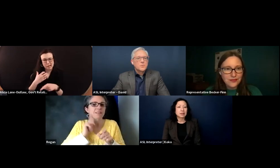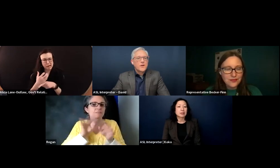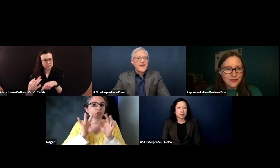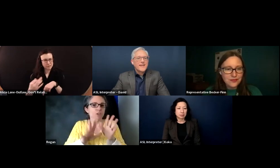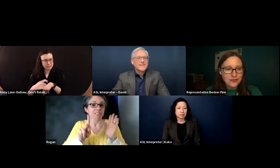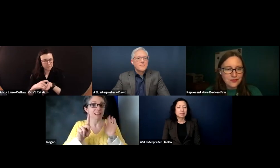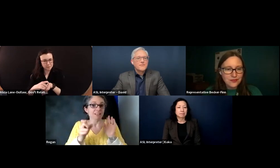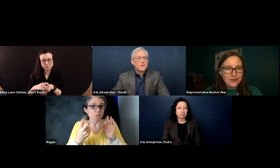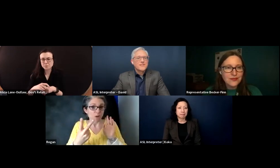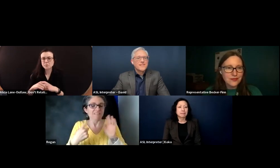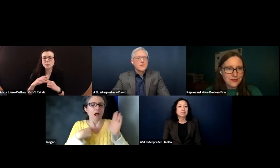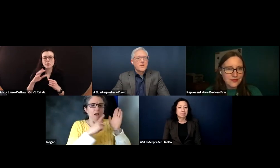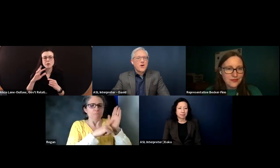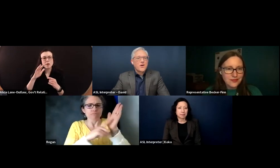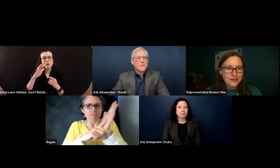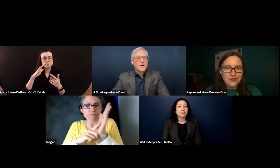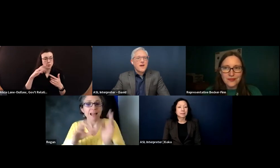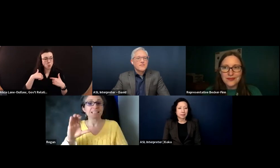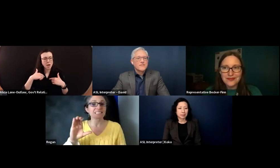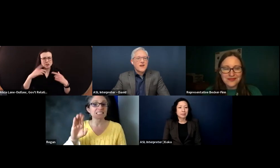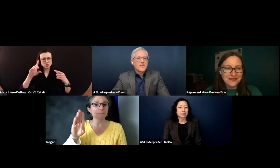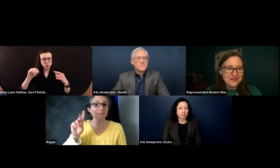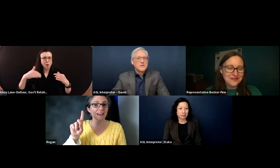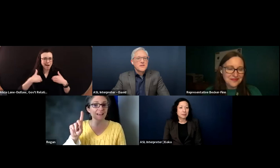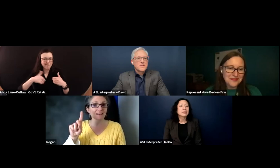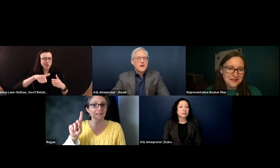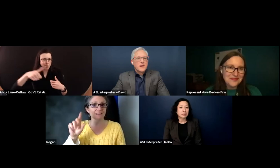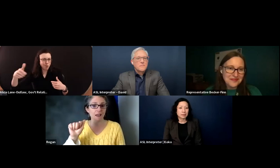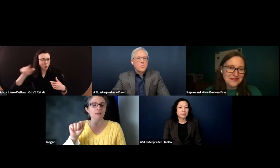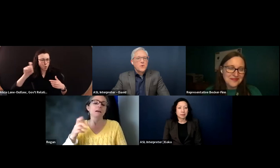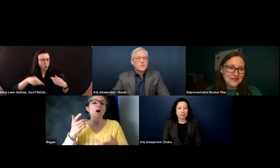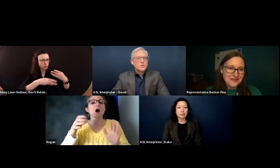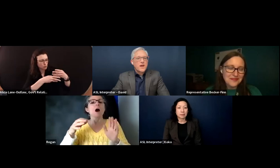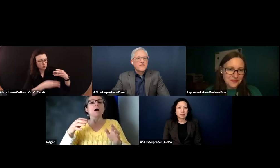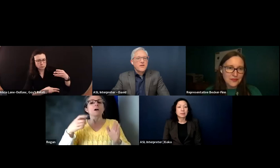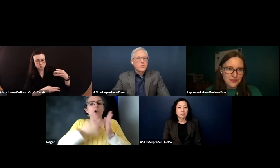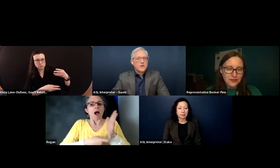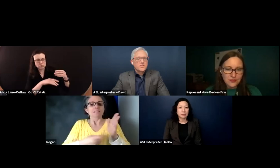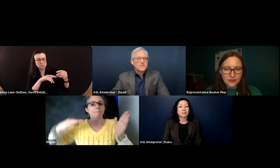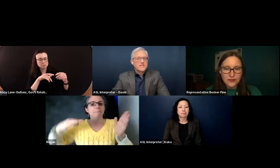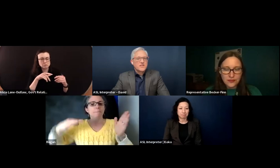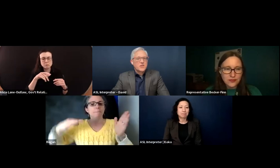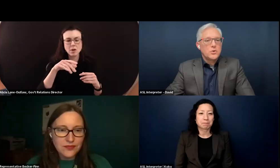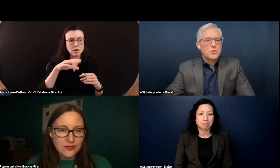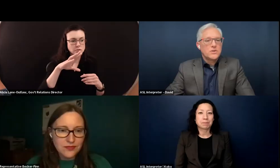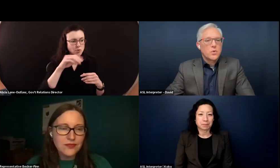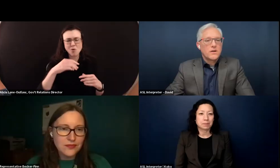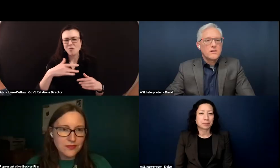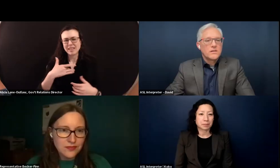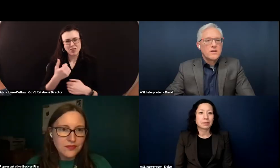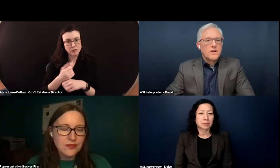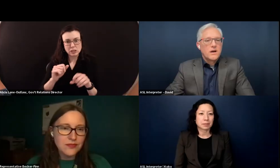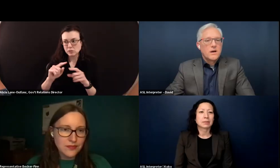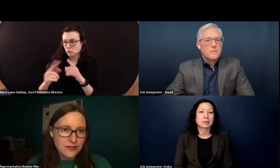I see one hand up. Unfortunately, we are about out of time. We do have other questions in the queue as